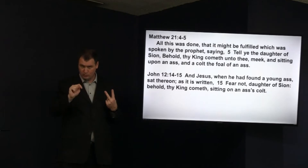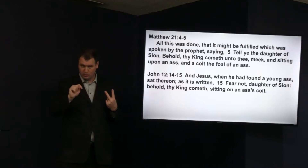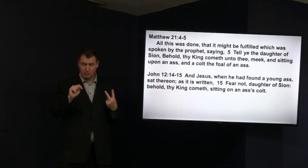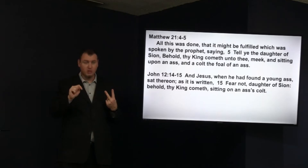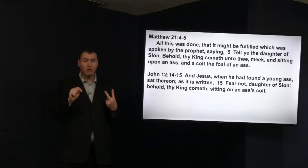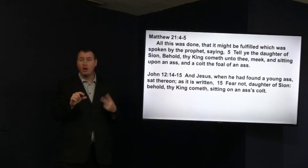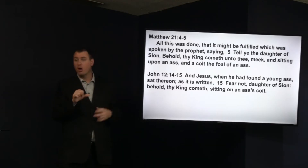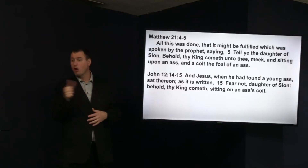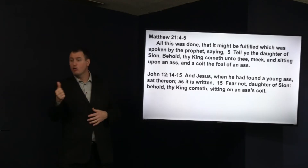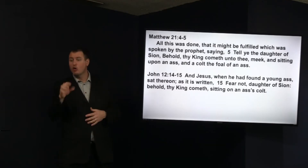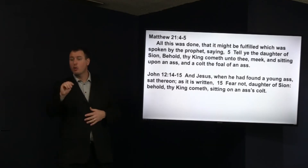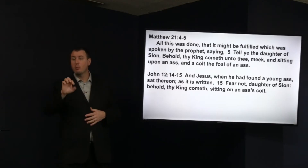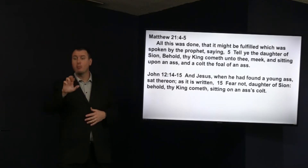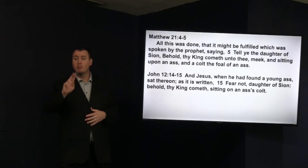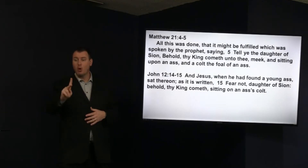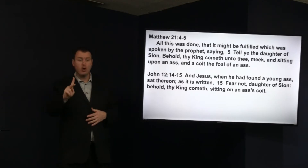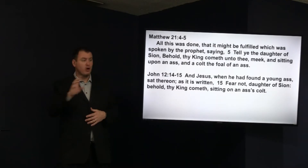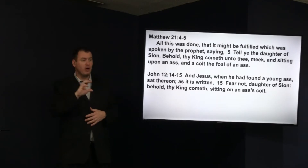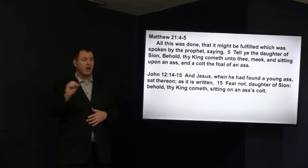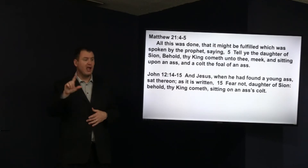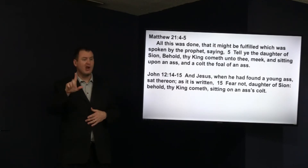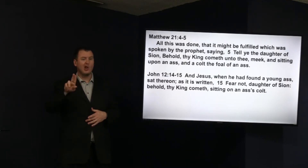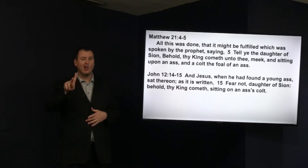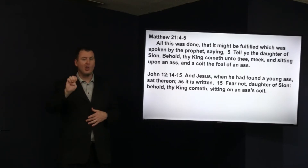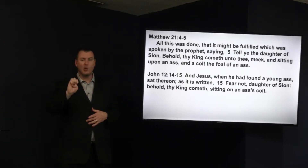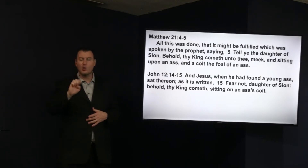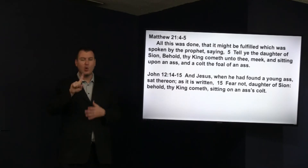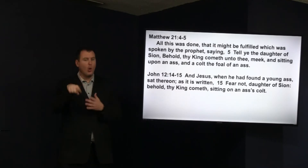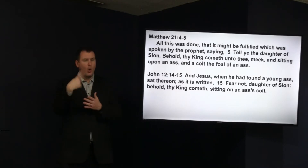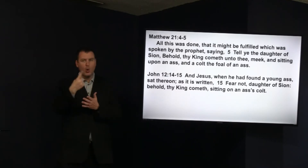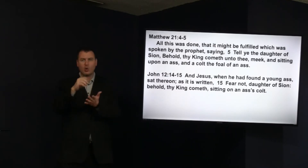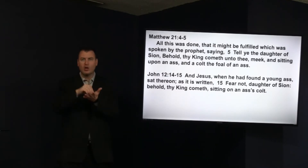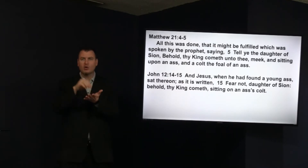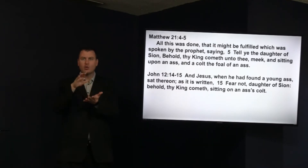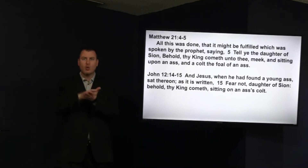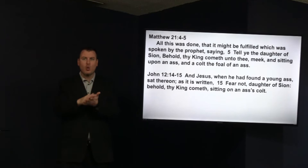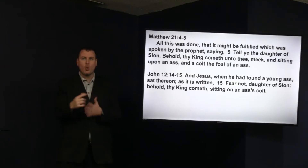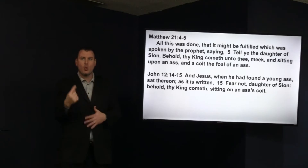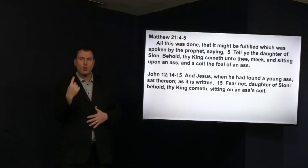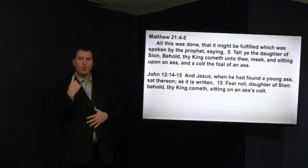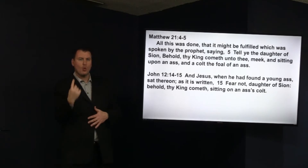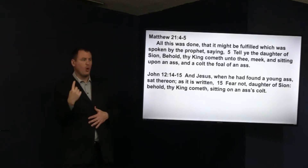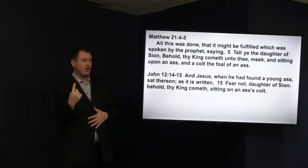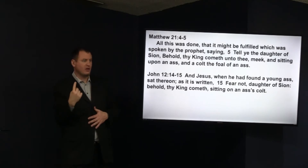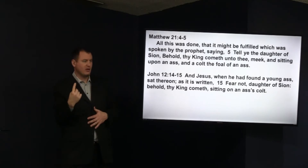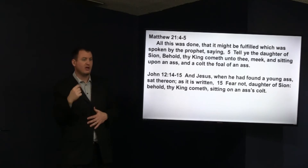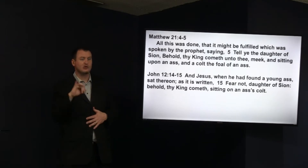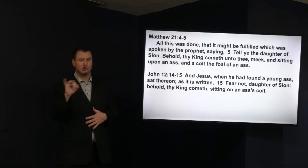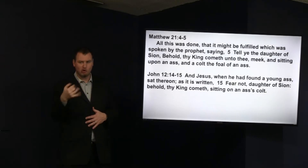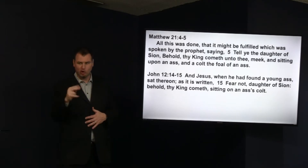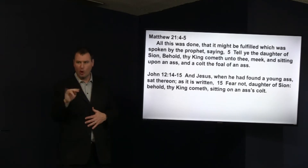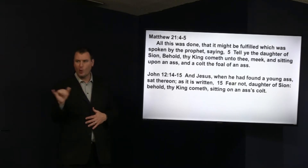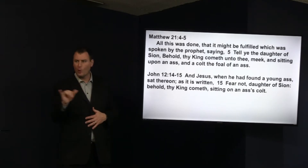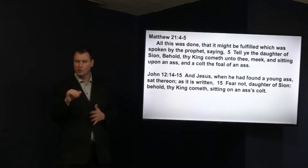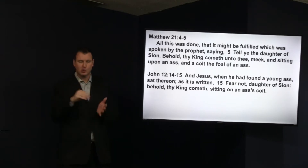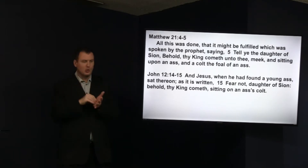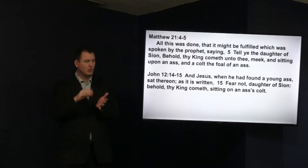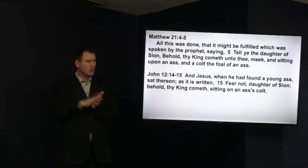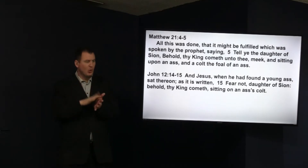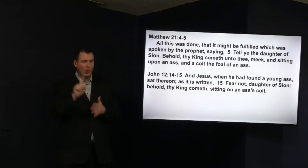and the male colt, and then Mark and Luke only record one animal, and John